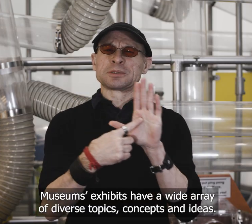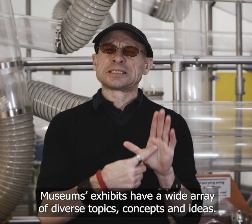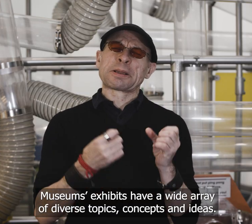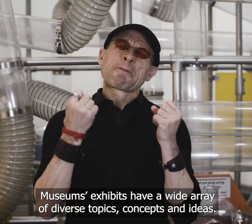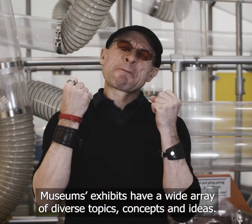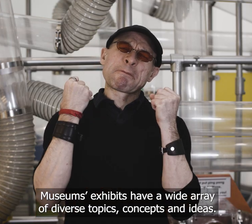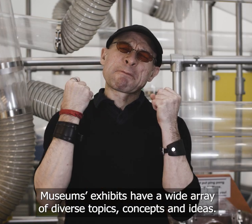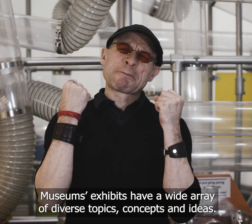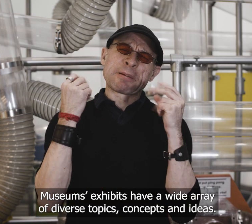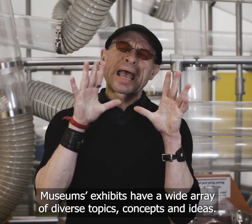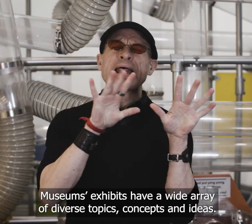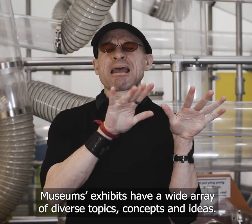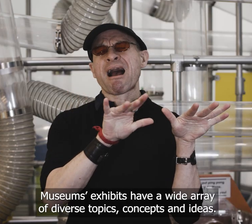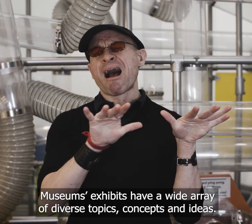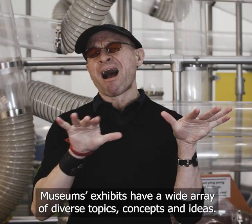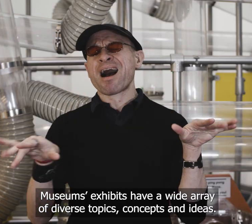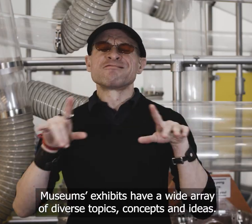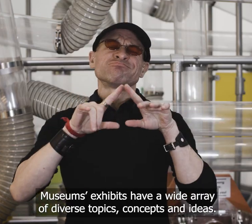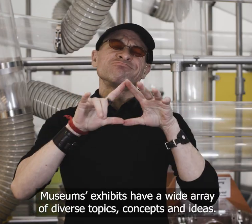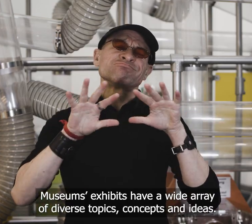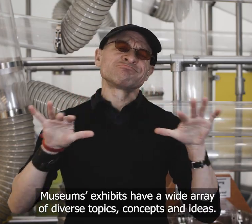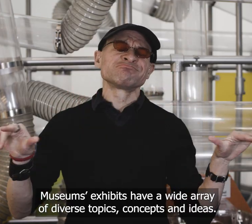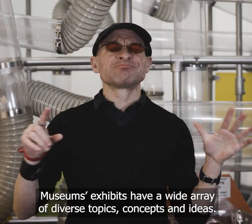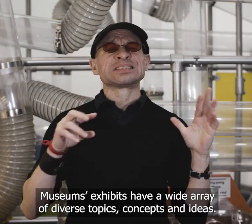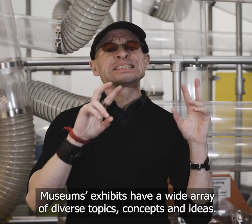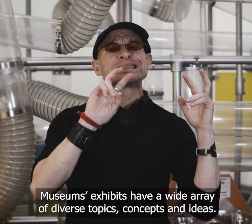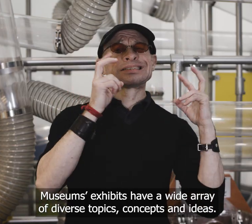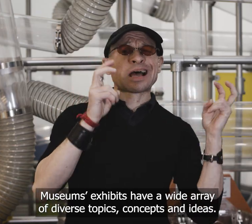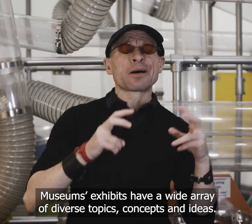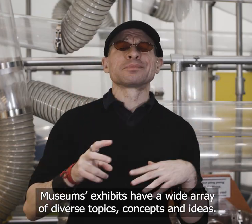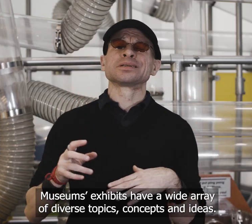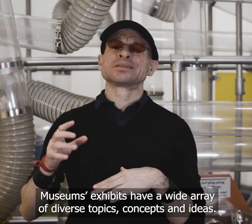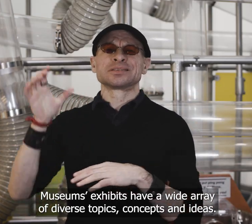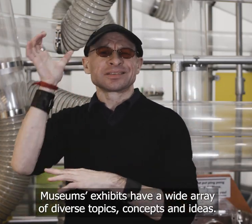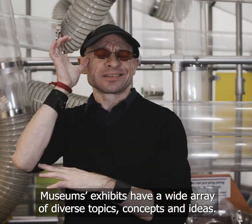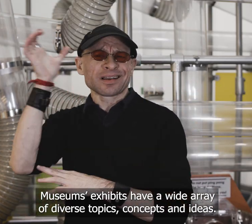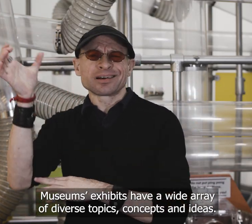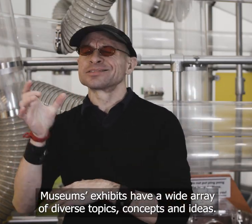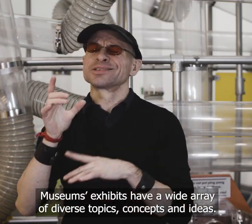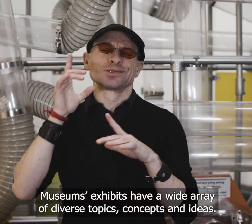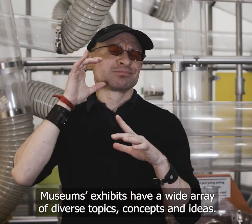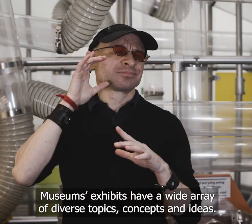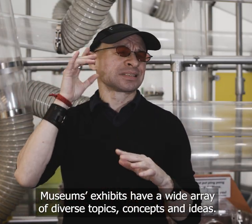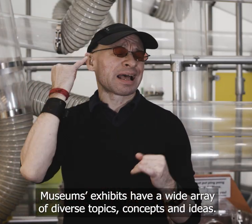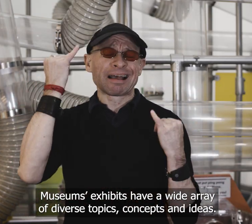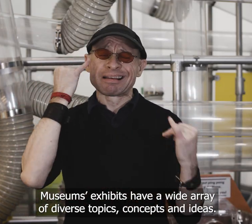Museums' exhibits have a wide array of diverse topics, concepts, and ideas.